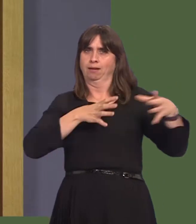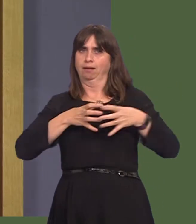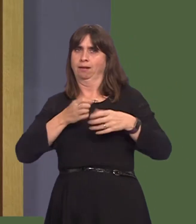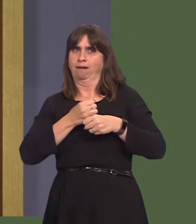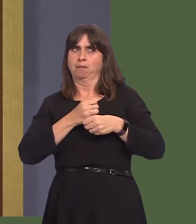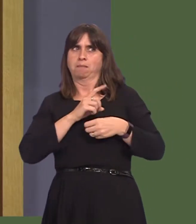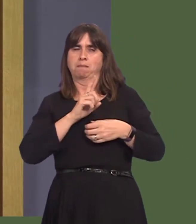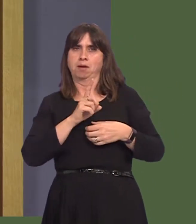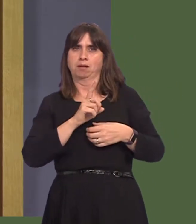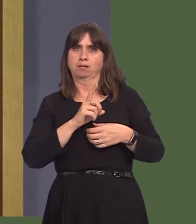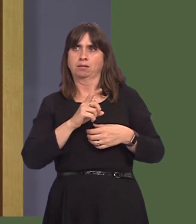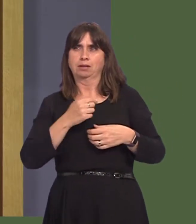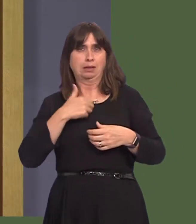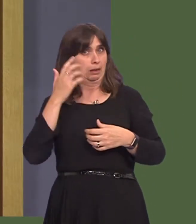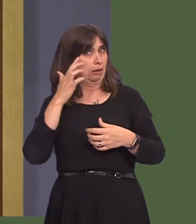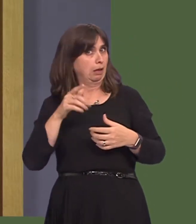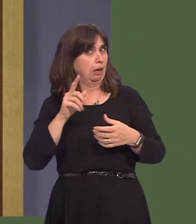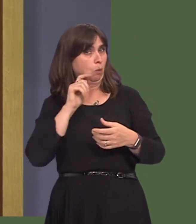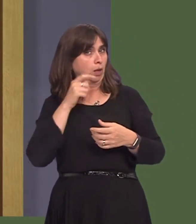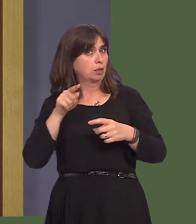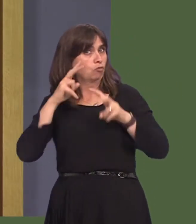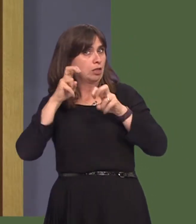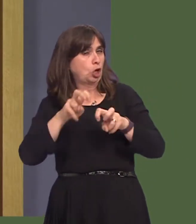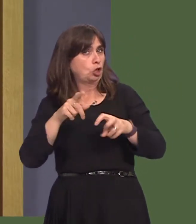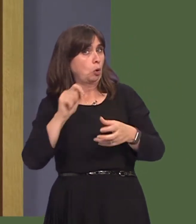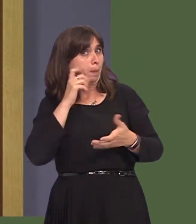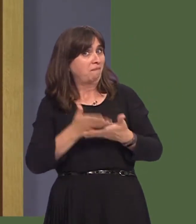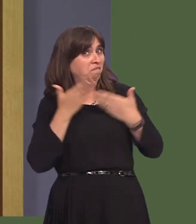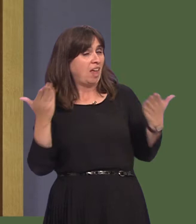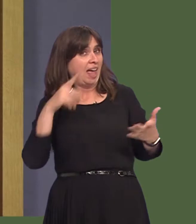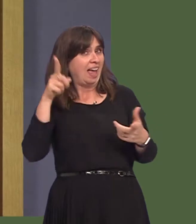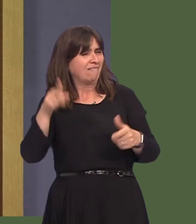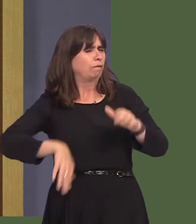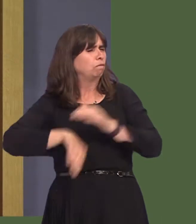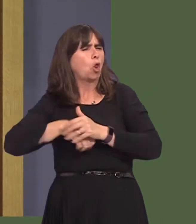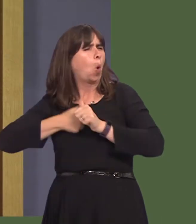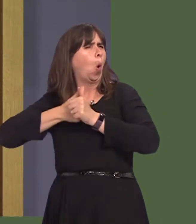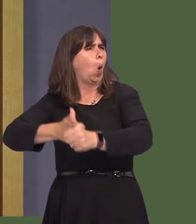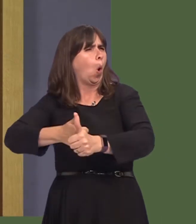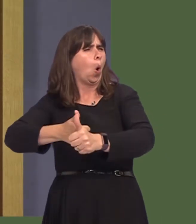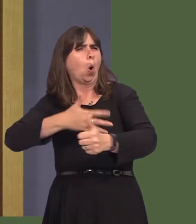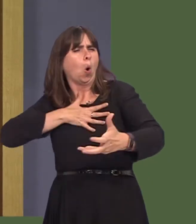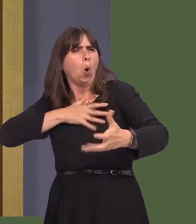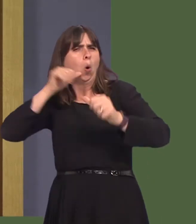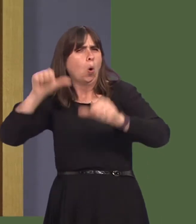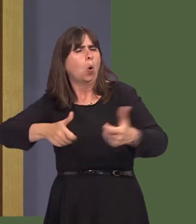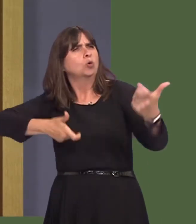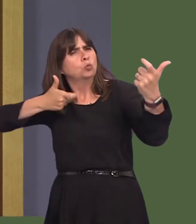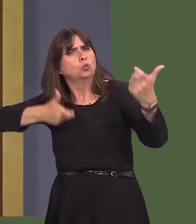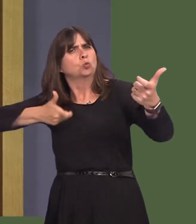others have concern over the fairness of how this review has been conducted in light of that of which I've just